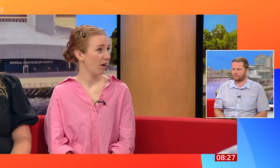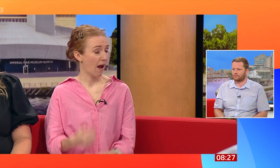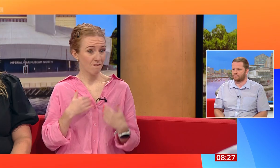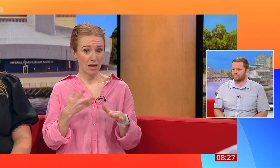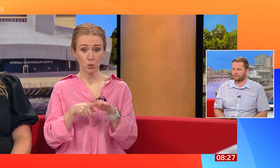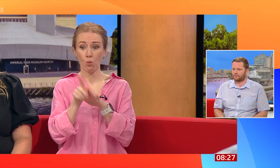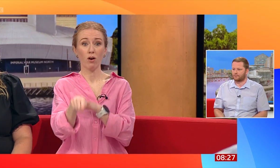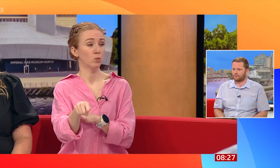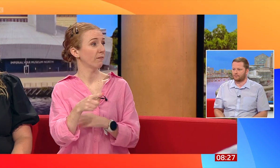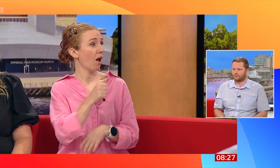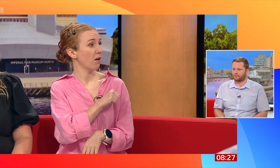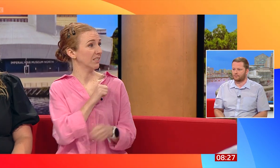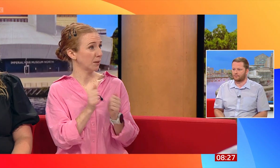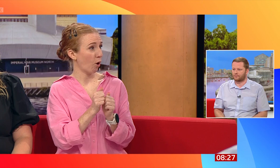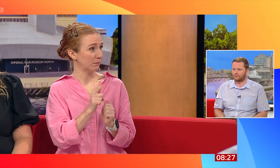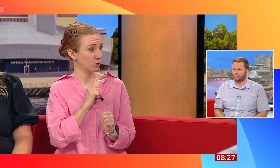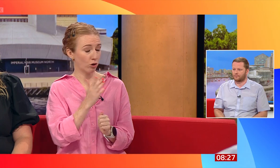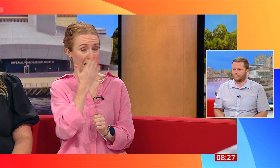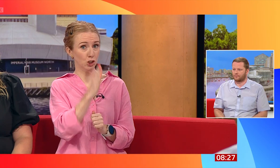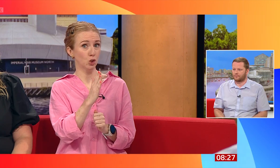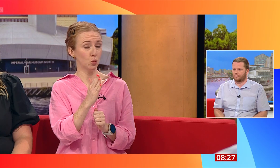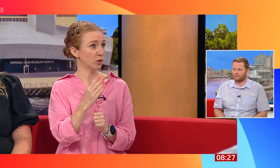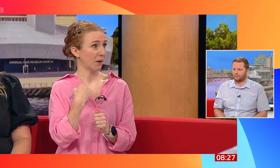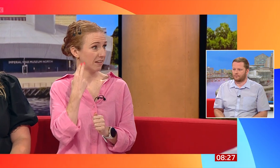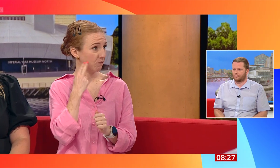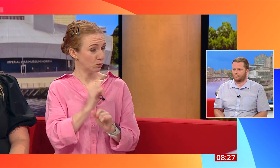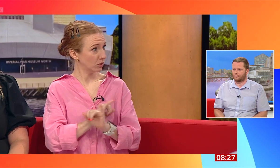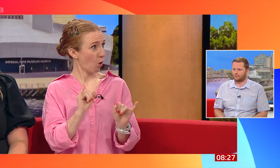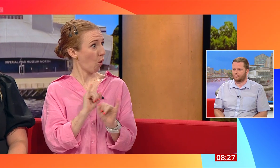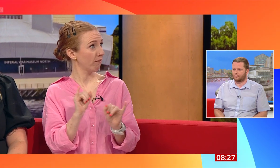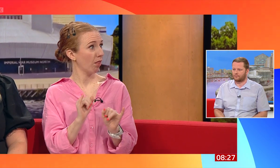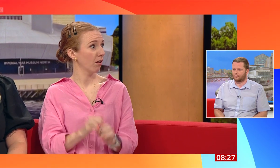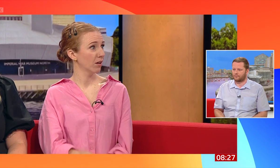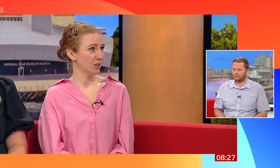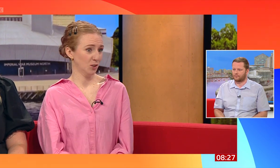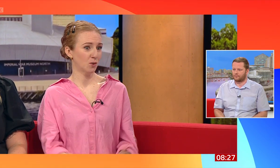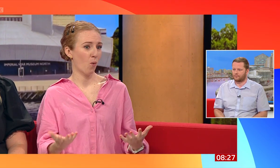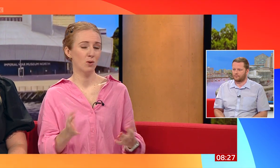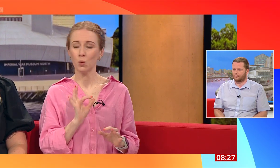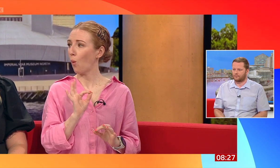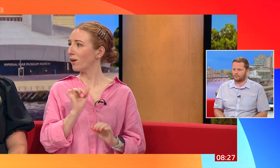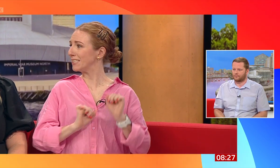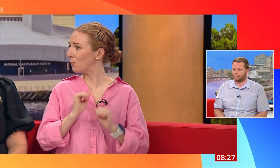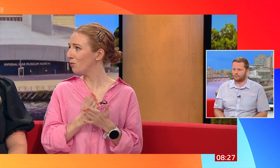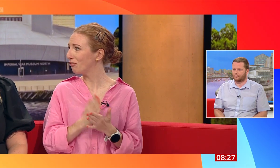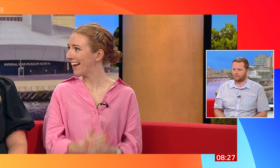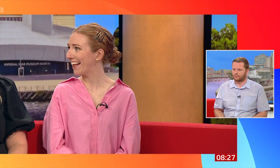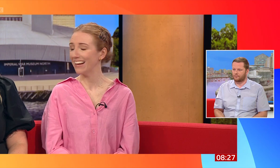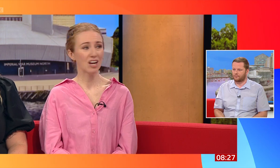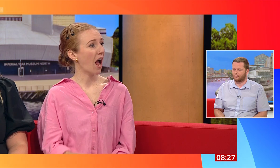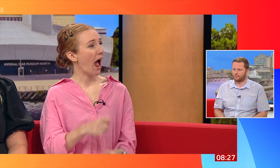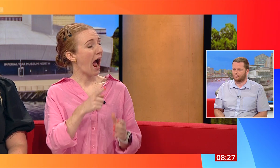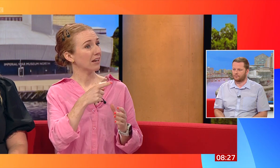that lack of equality for me. Sometimes I've walked out of a hospital appointment because the attitude towards me being deaf has been absolutely awful.